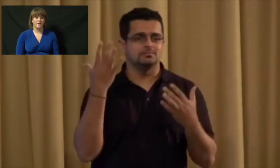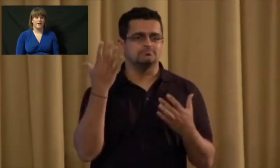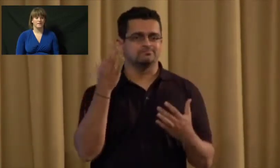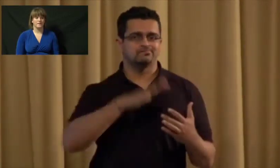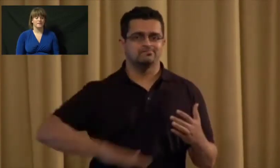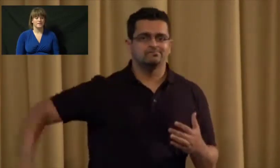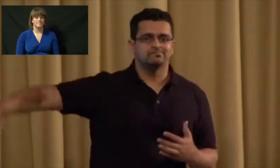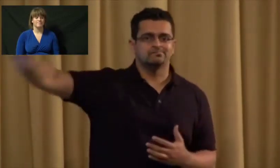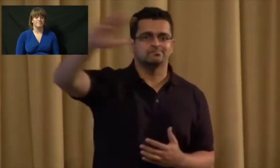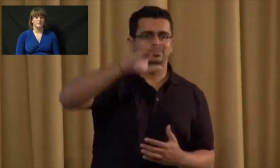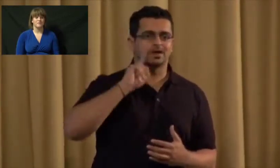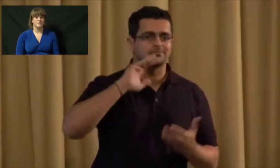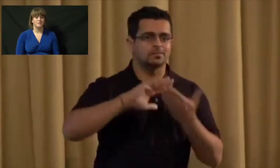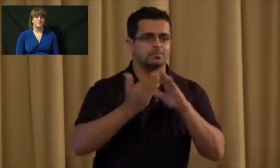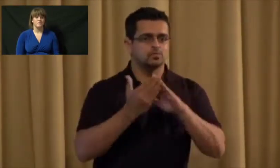back.